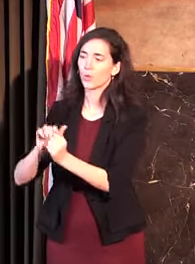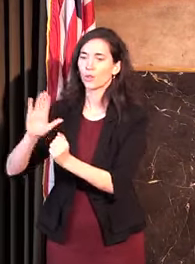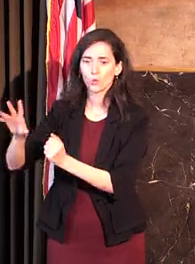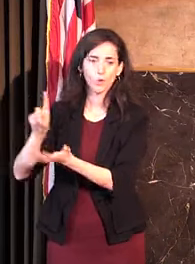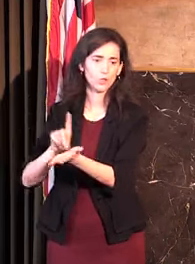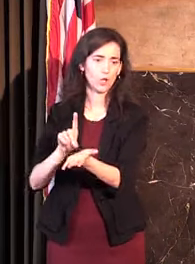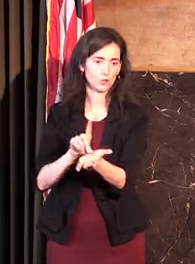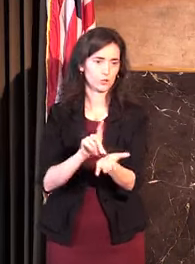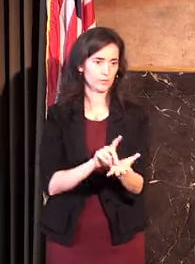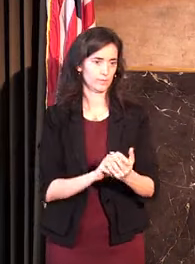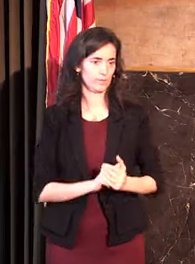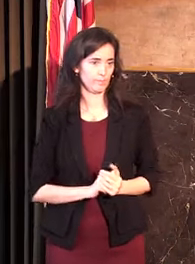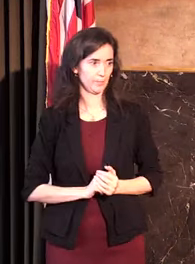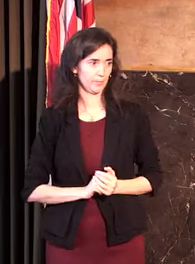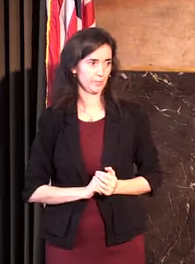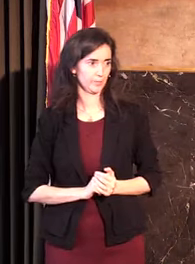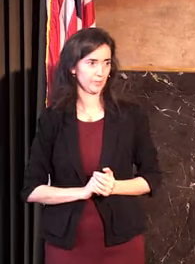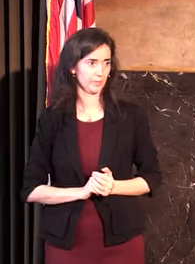physician.